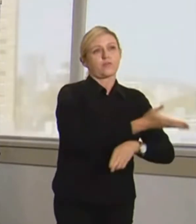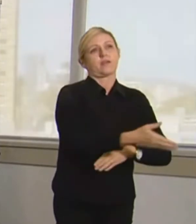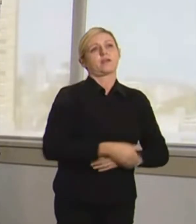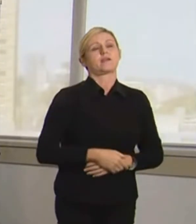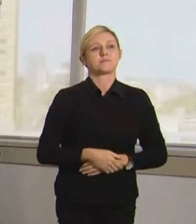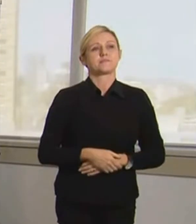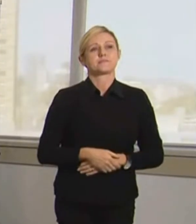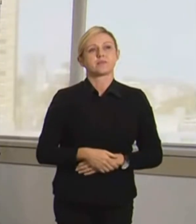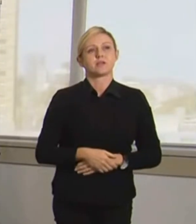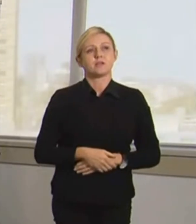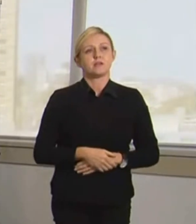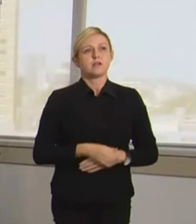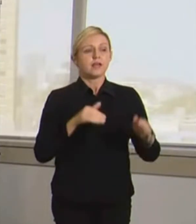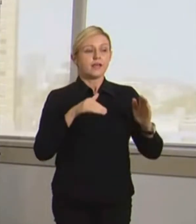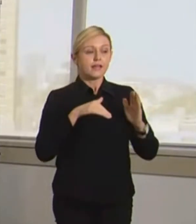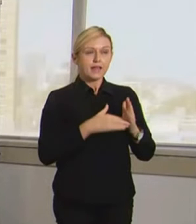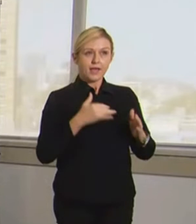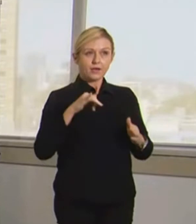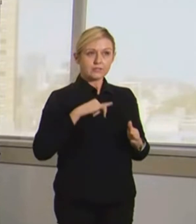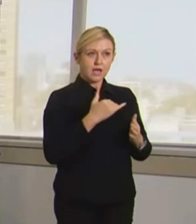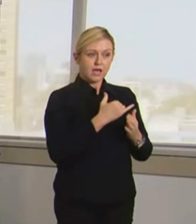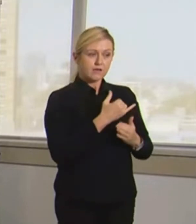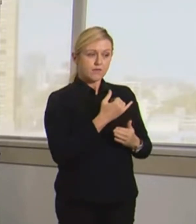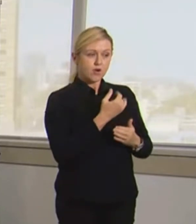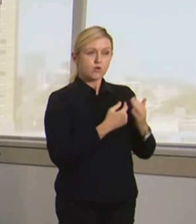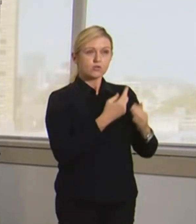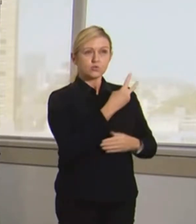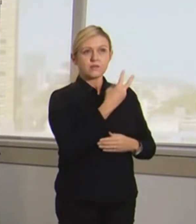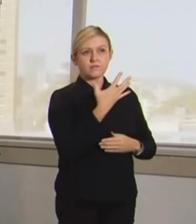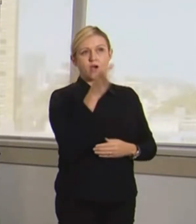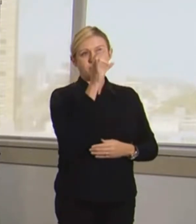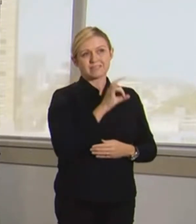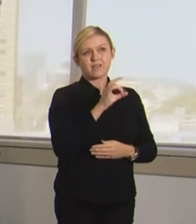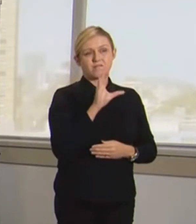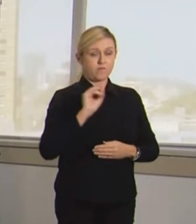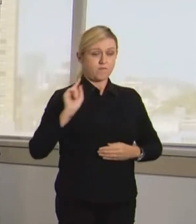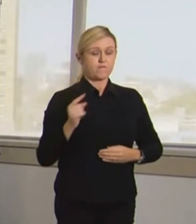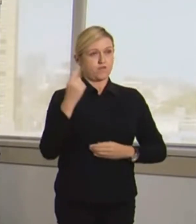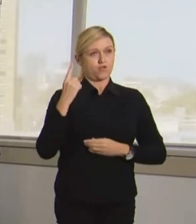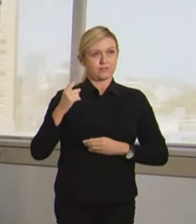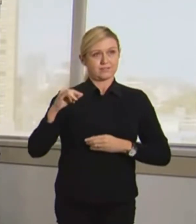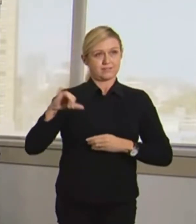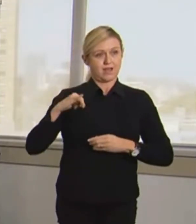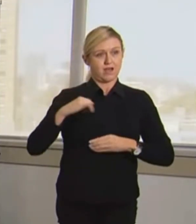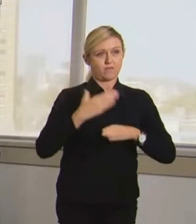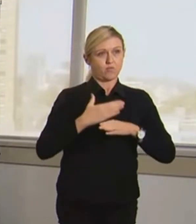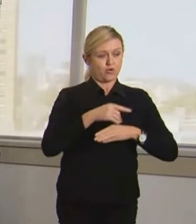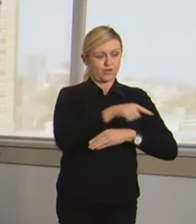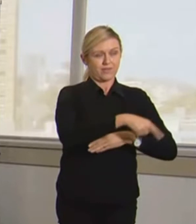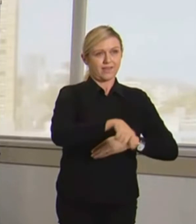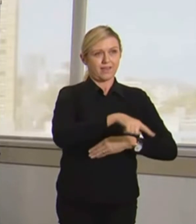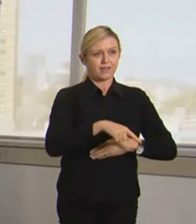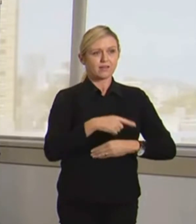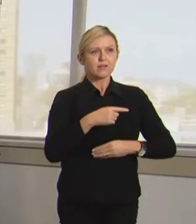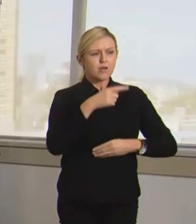I think the staff numbers are around about 25% now of the original Anglicare staff who would have had strong relationships with